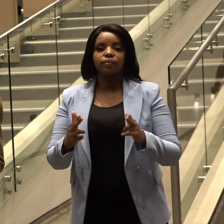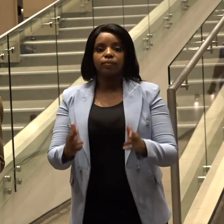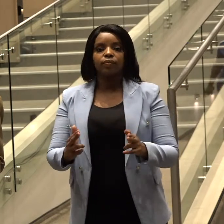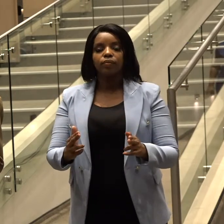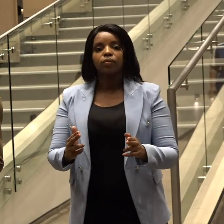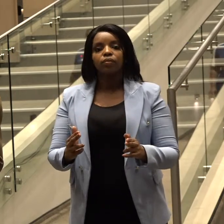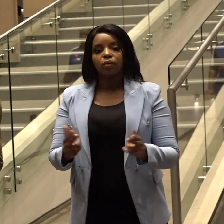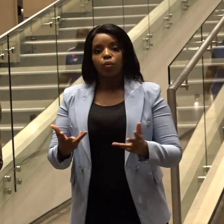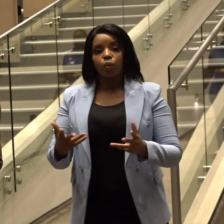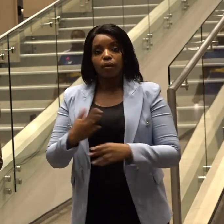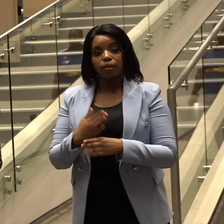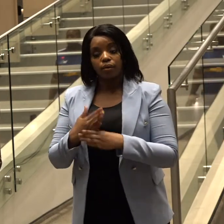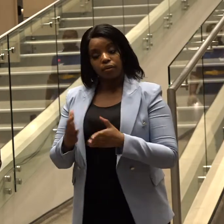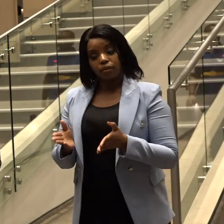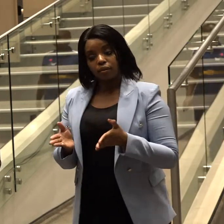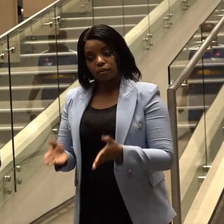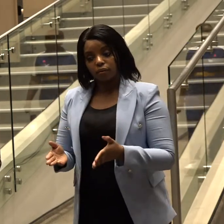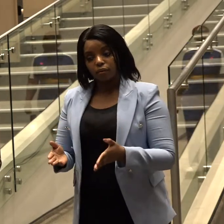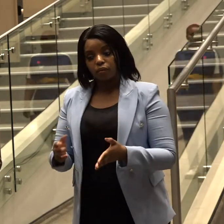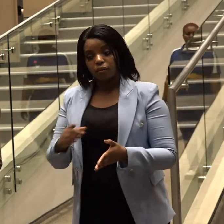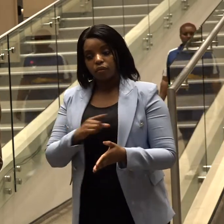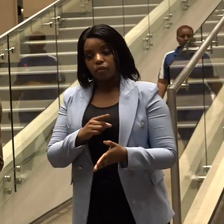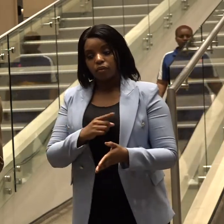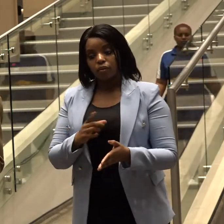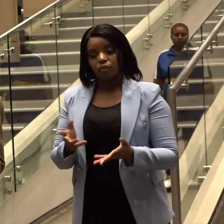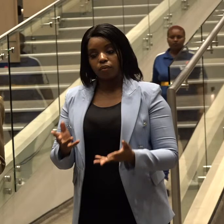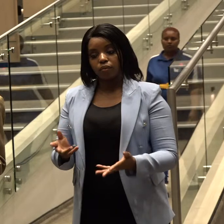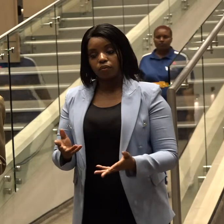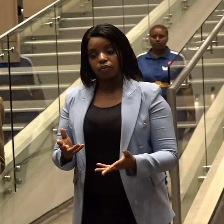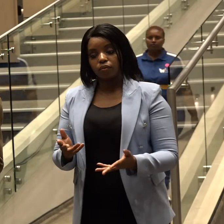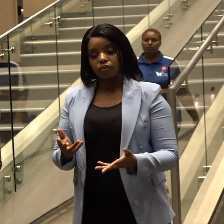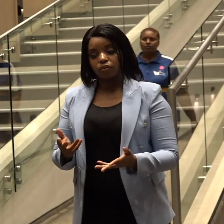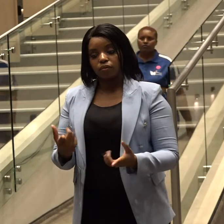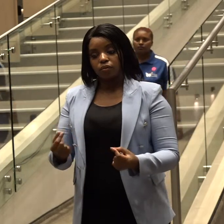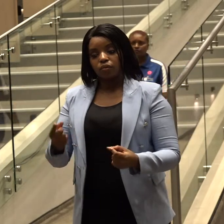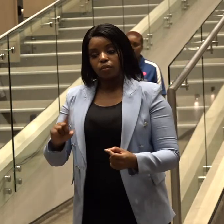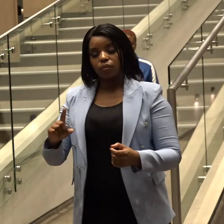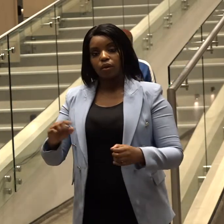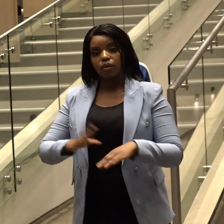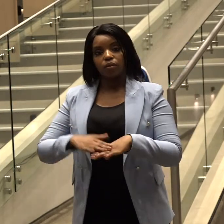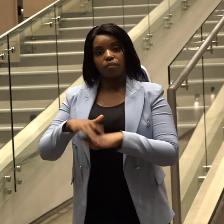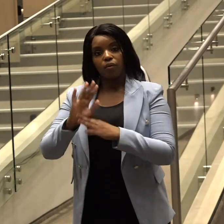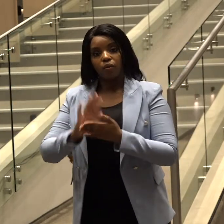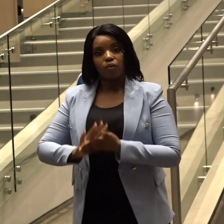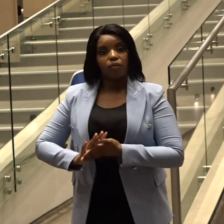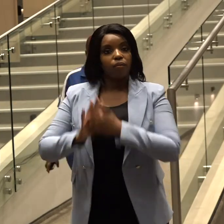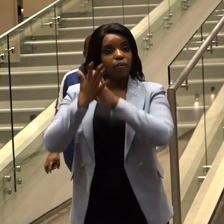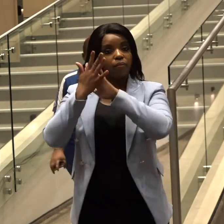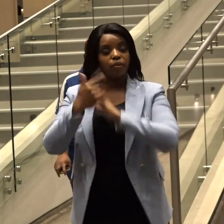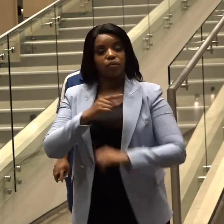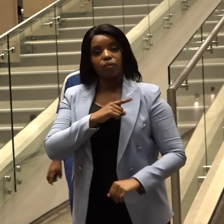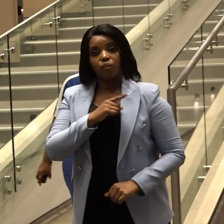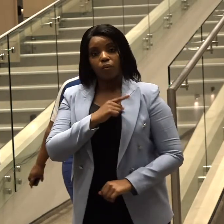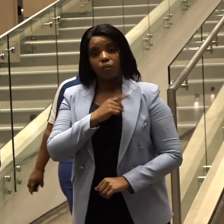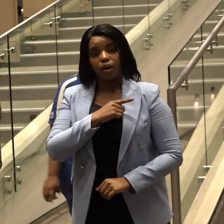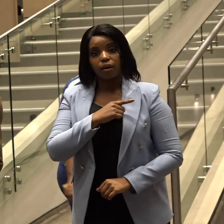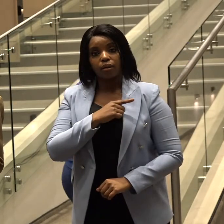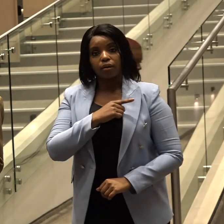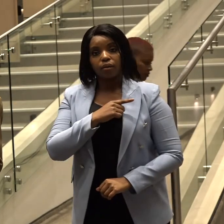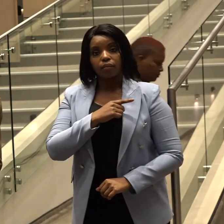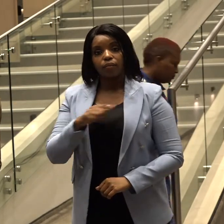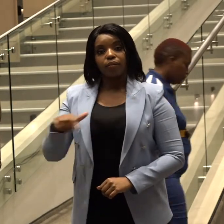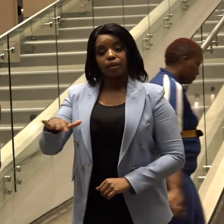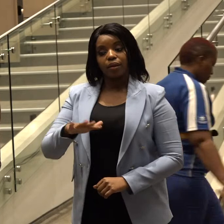a while it was a infrastructure is wasted or damaged because of the reused